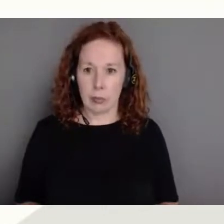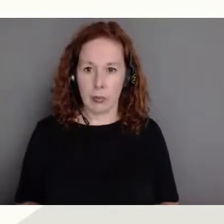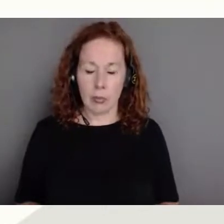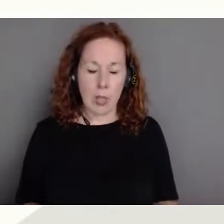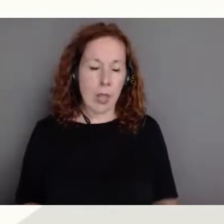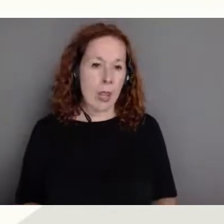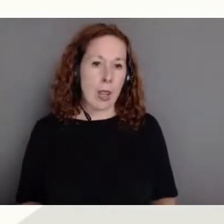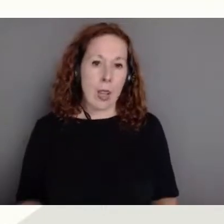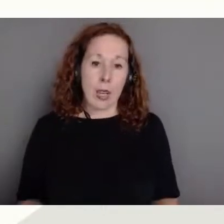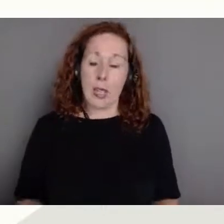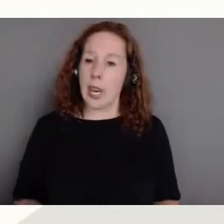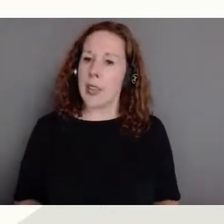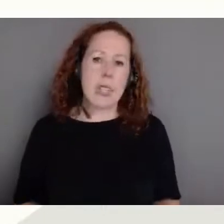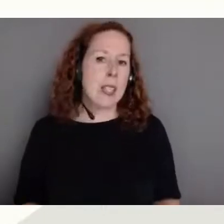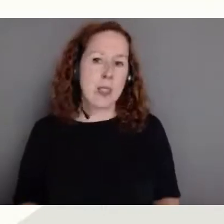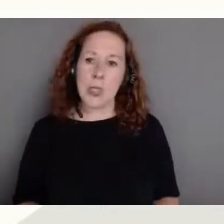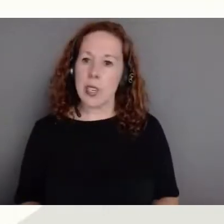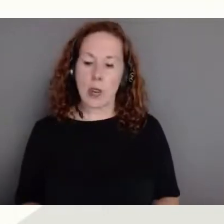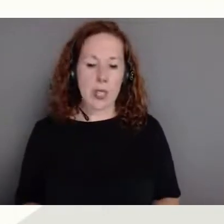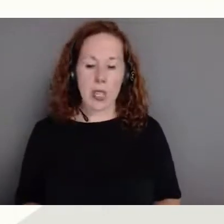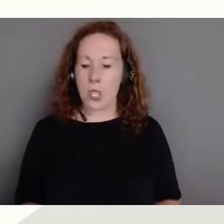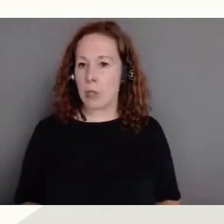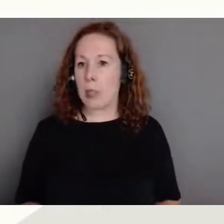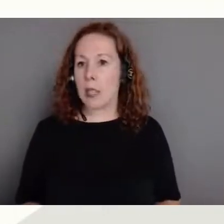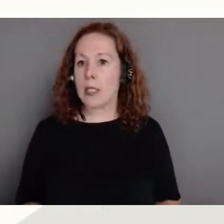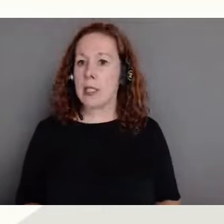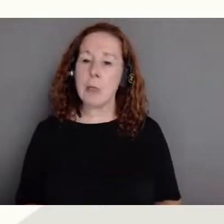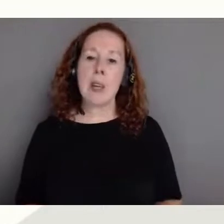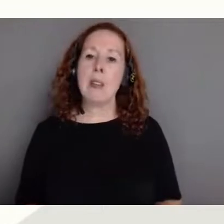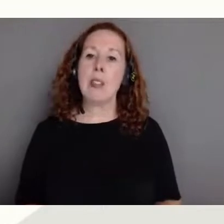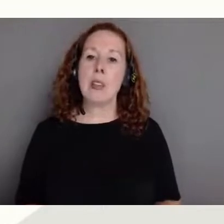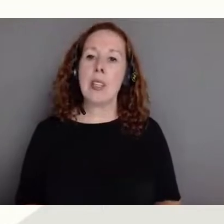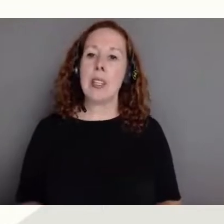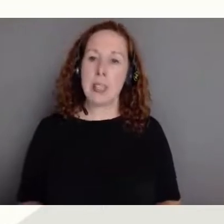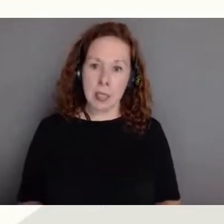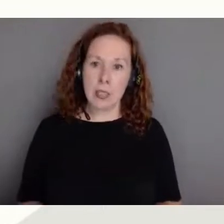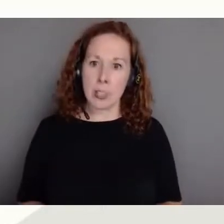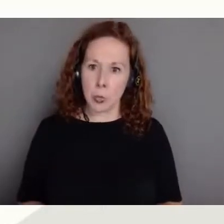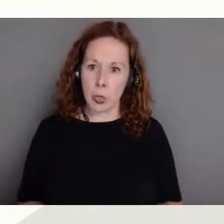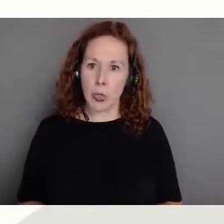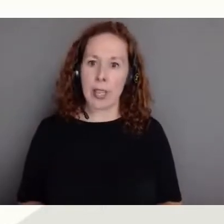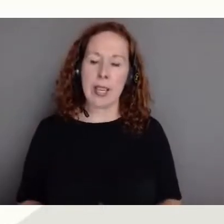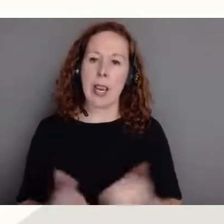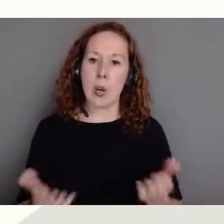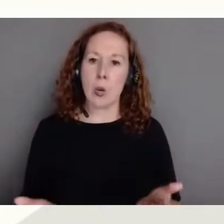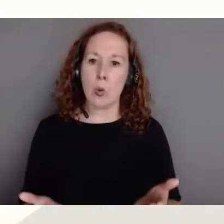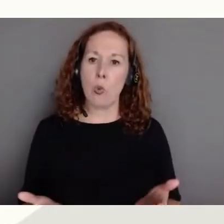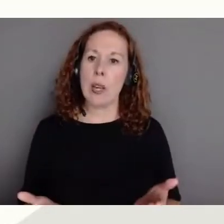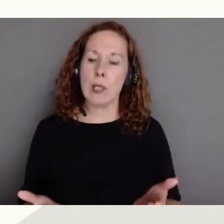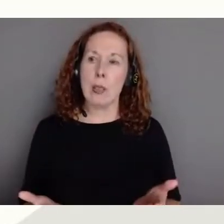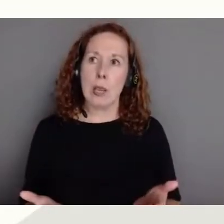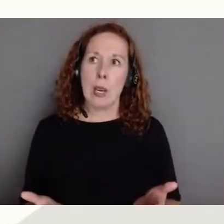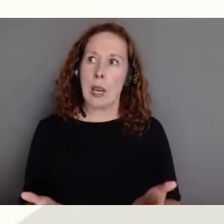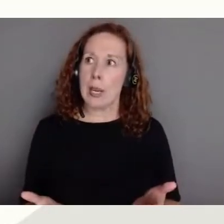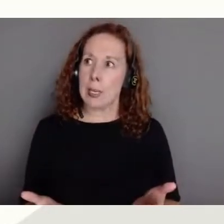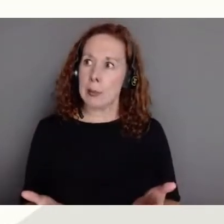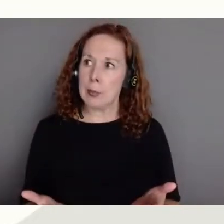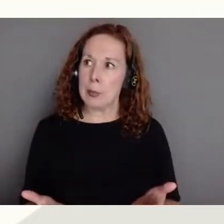say to that conversation? Yeah, that's an interesting conversation Yeah. because it depends on the individual and how Mhm.